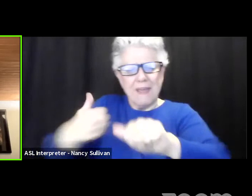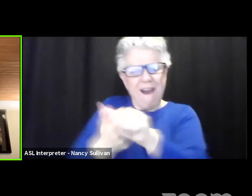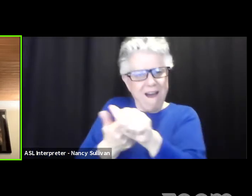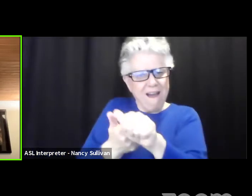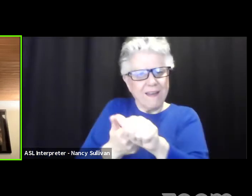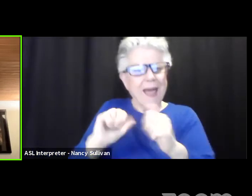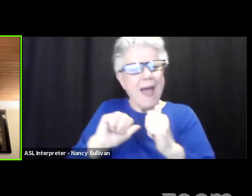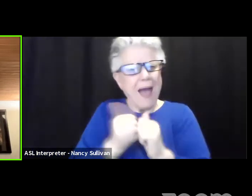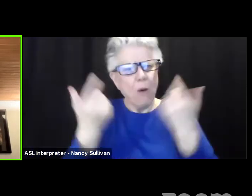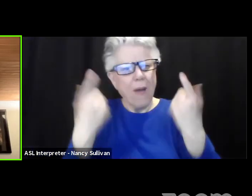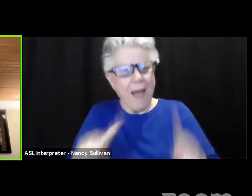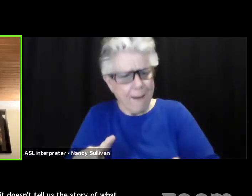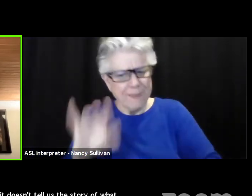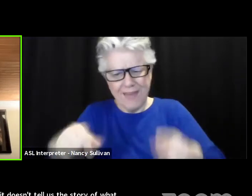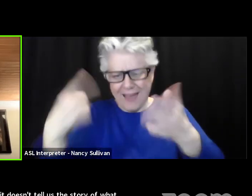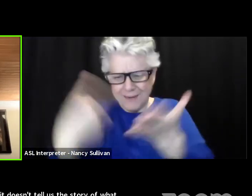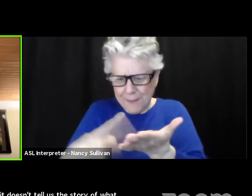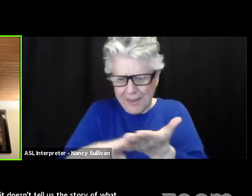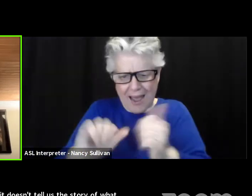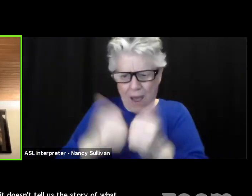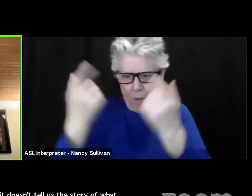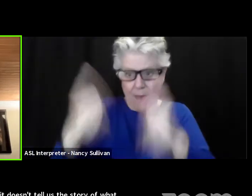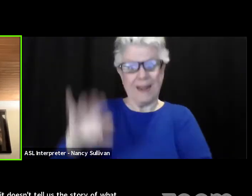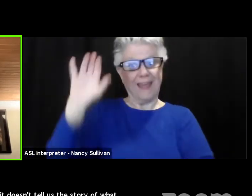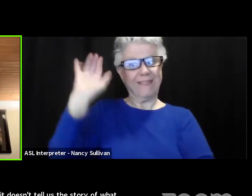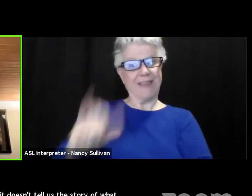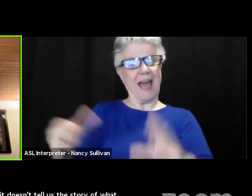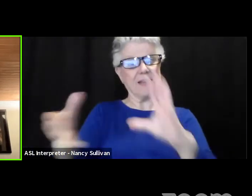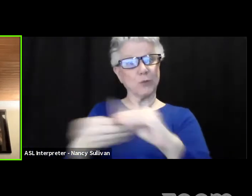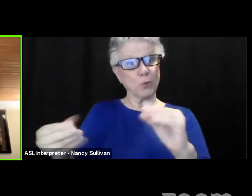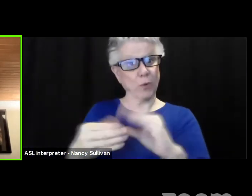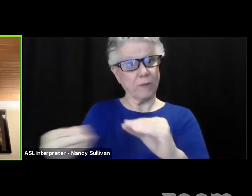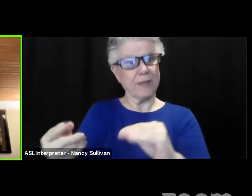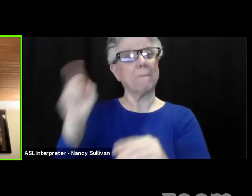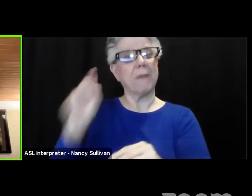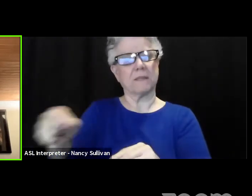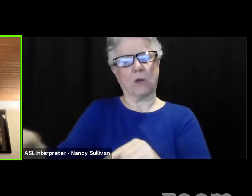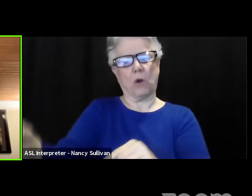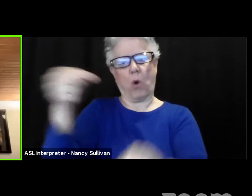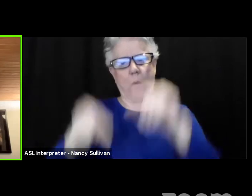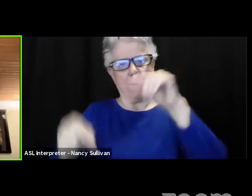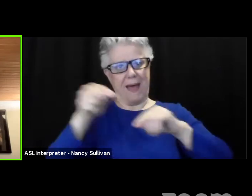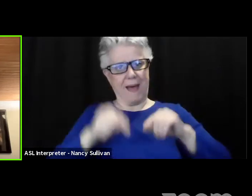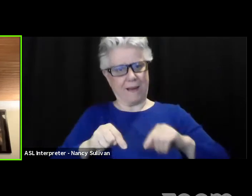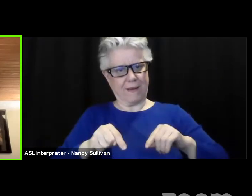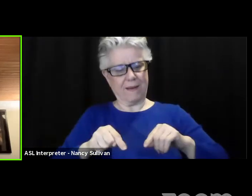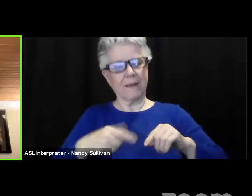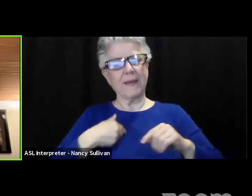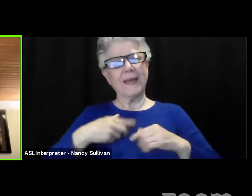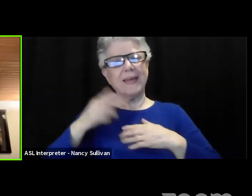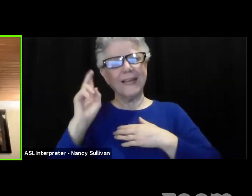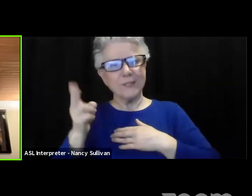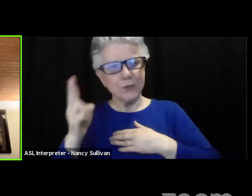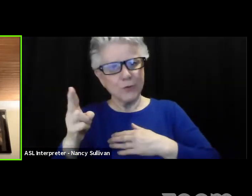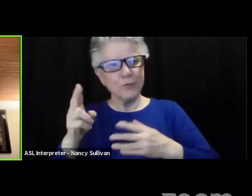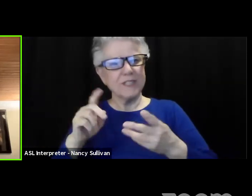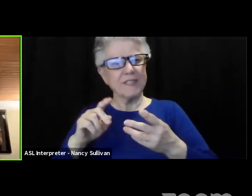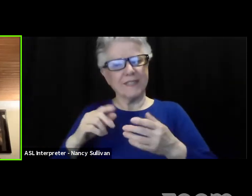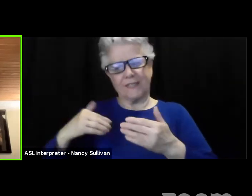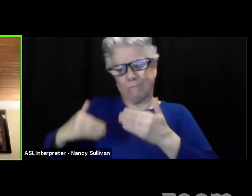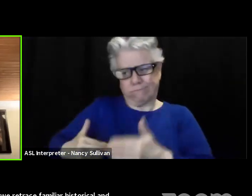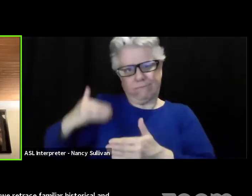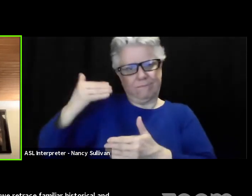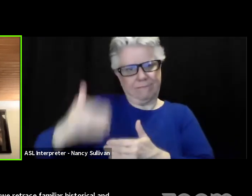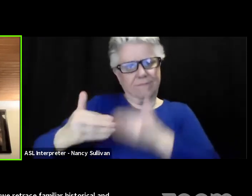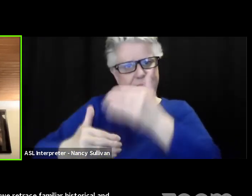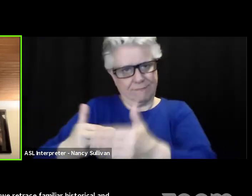happened. That story requires that we retrace familiar historical and textual markers, but that we